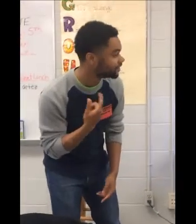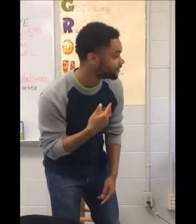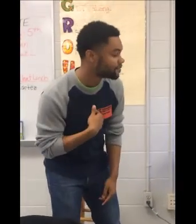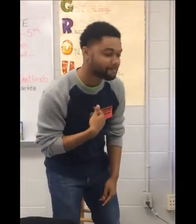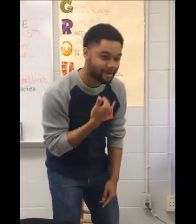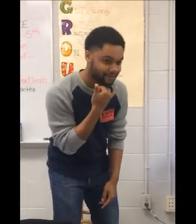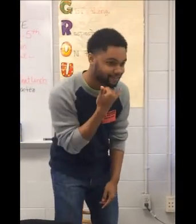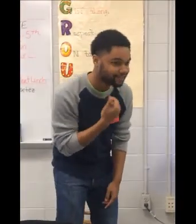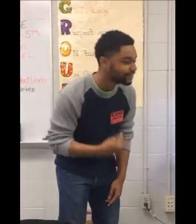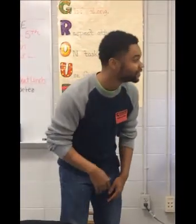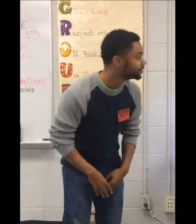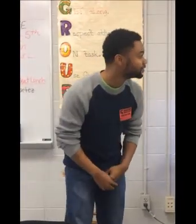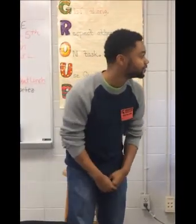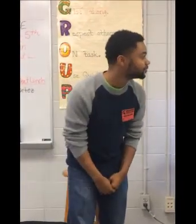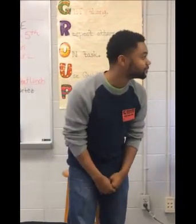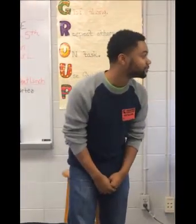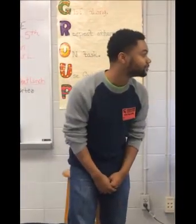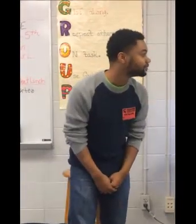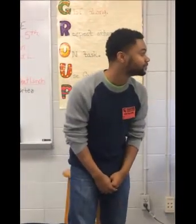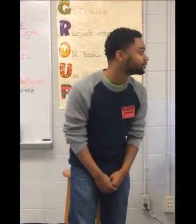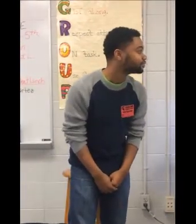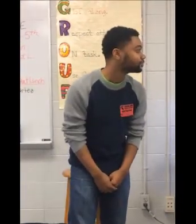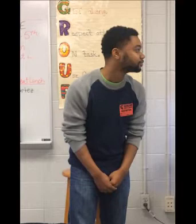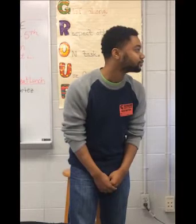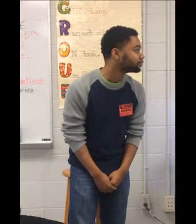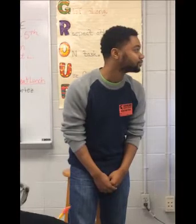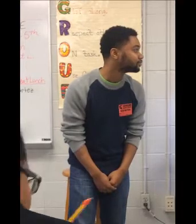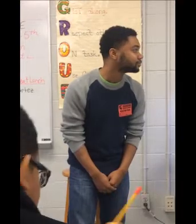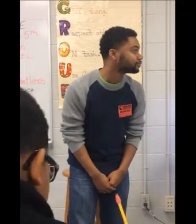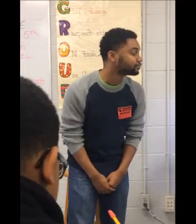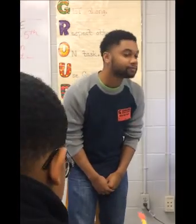1. Excuse me. Well, it's gonna drink coffee. Let's go. All right, bring down the 1.